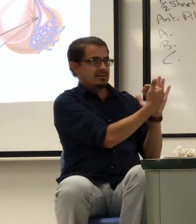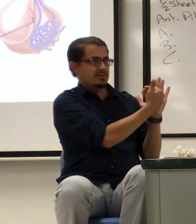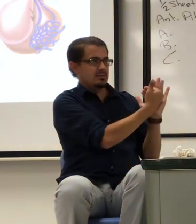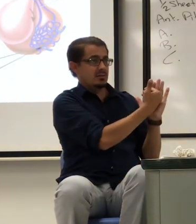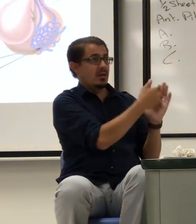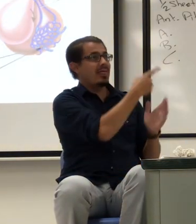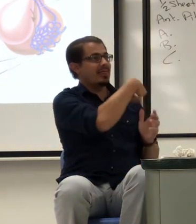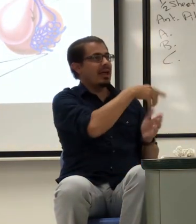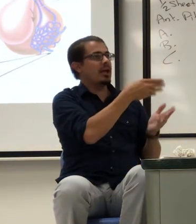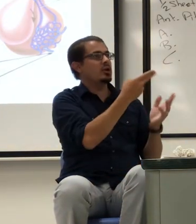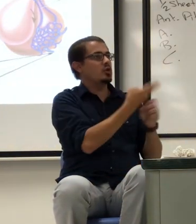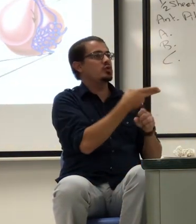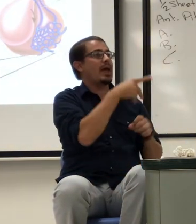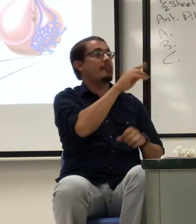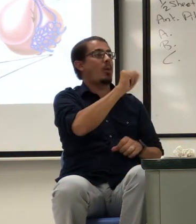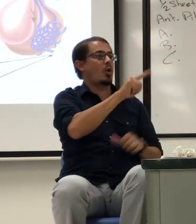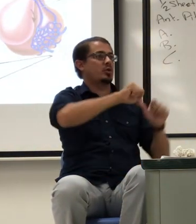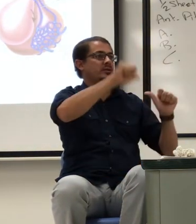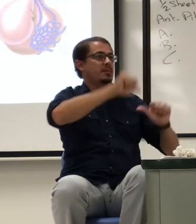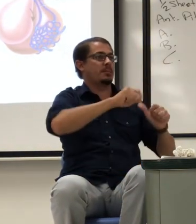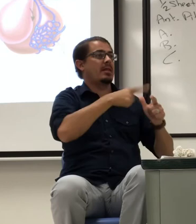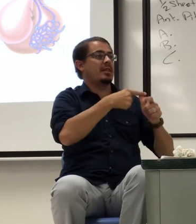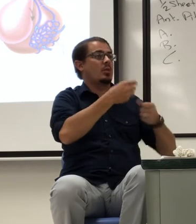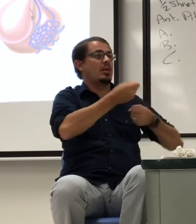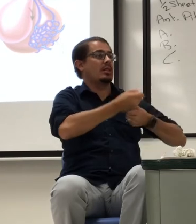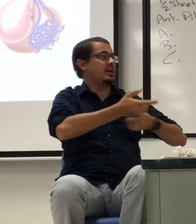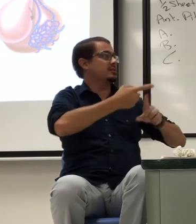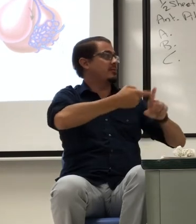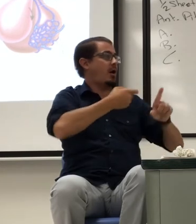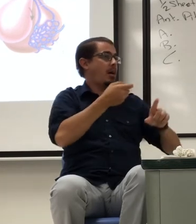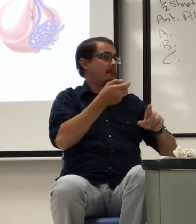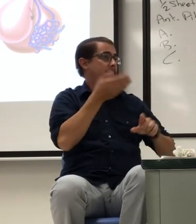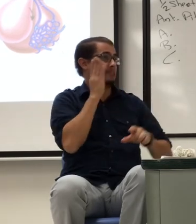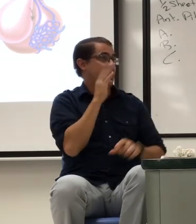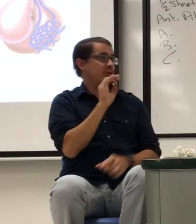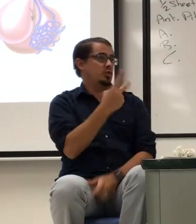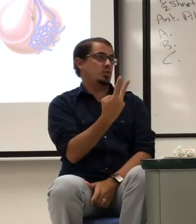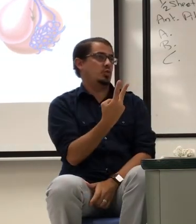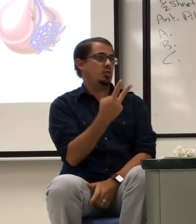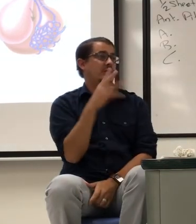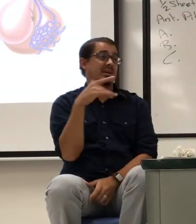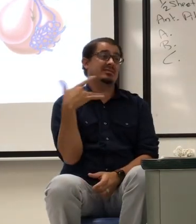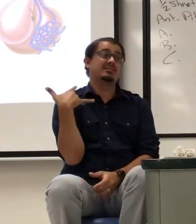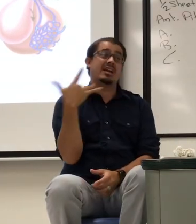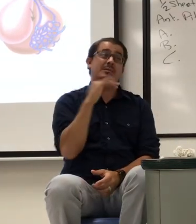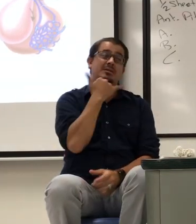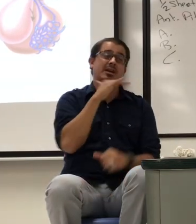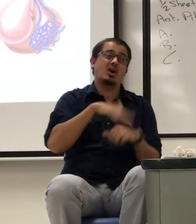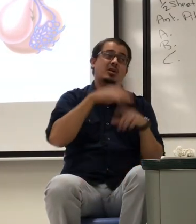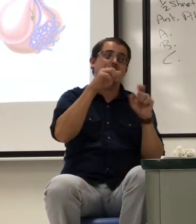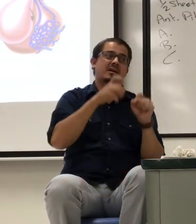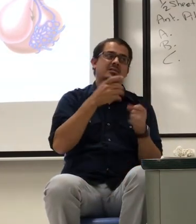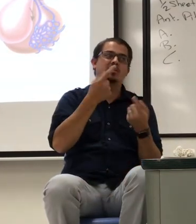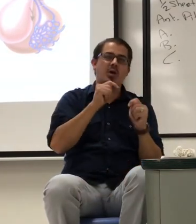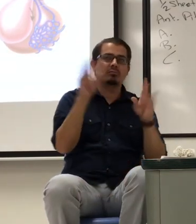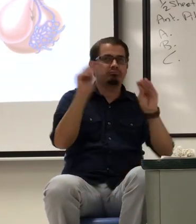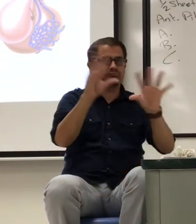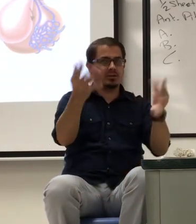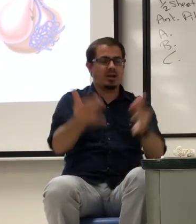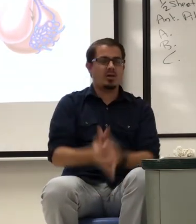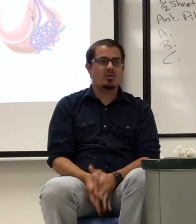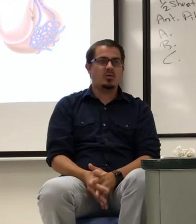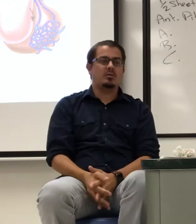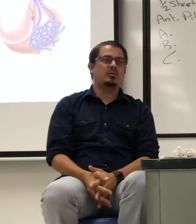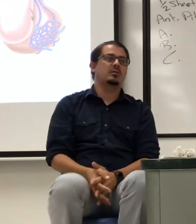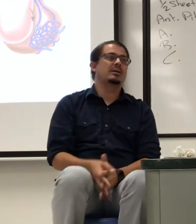system. And then they're released from here. And yeah, that's a common mistake on the test. Let's try to kind of get that straightened out.